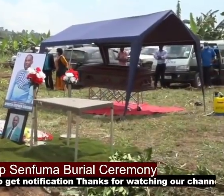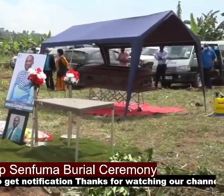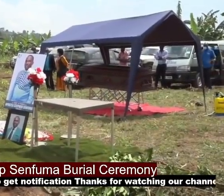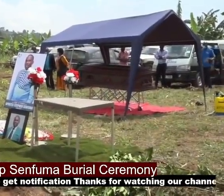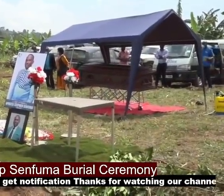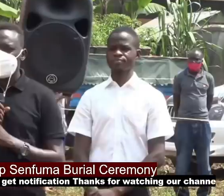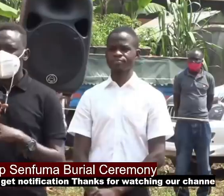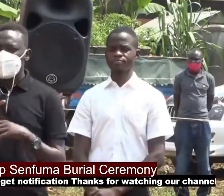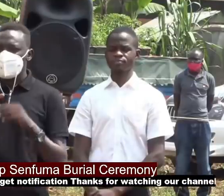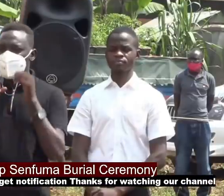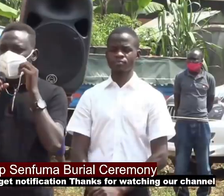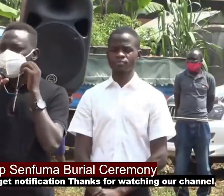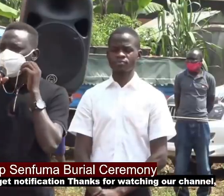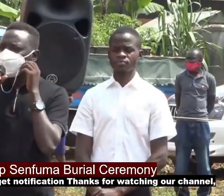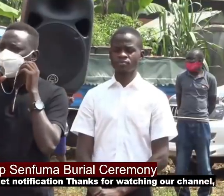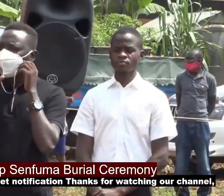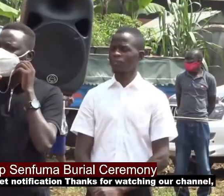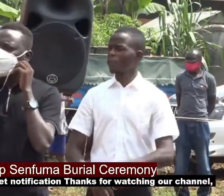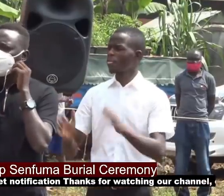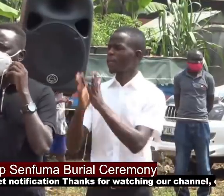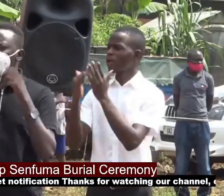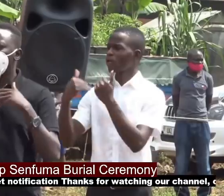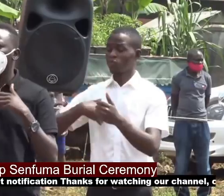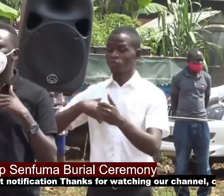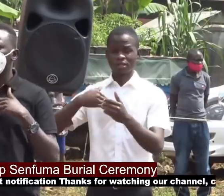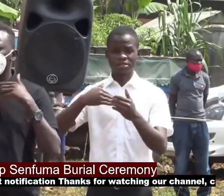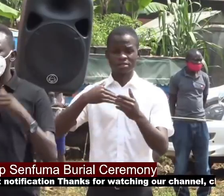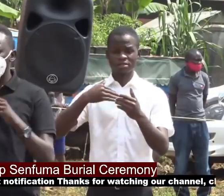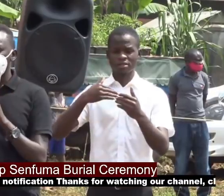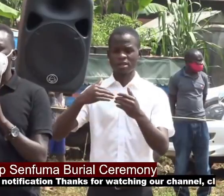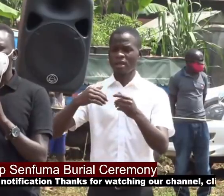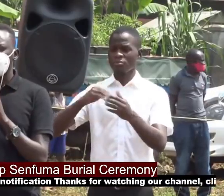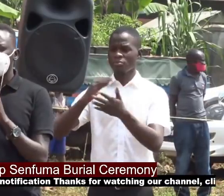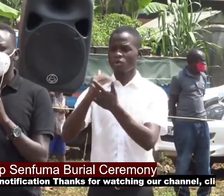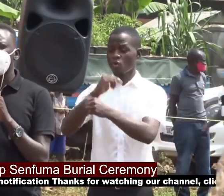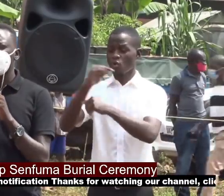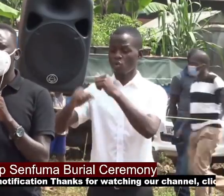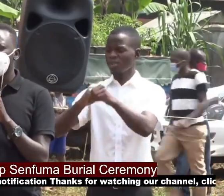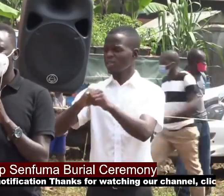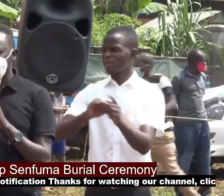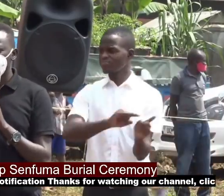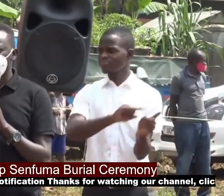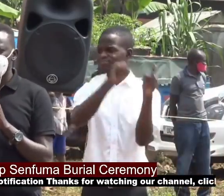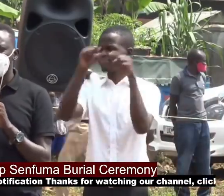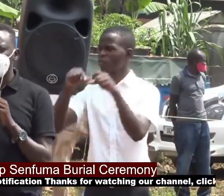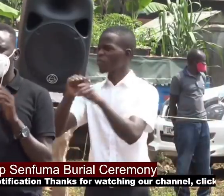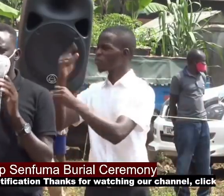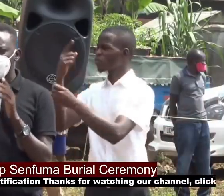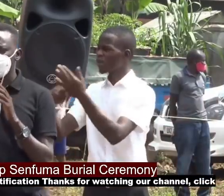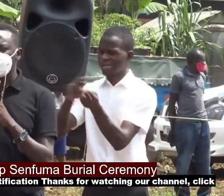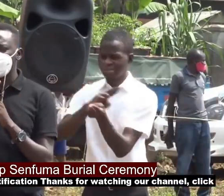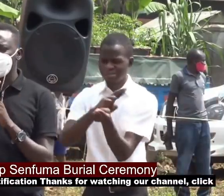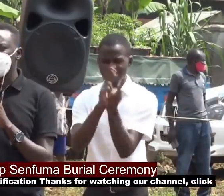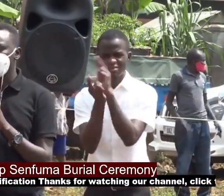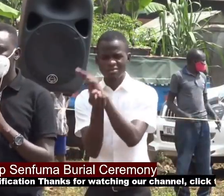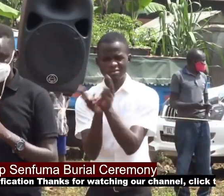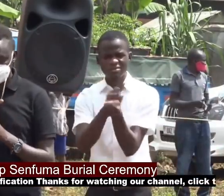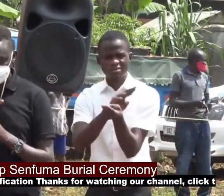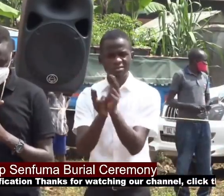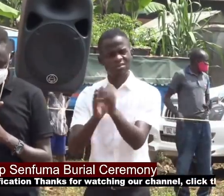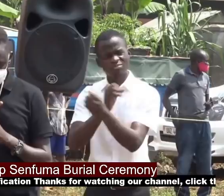spiritual questions. Netumufuula netubeera nga buli bwajja twenenya nnyo nga tugamba musajja